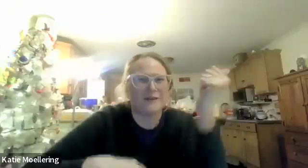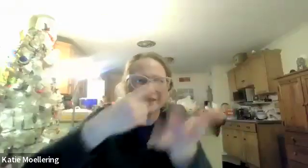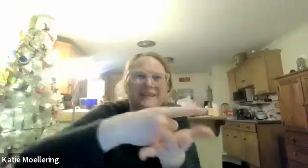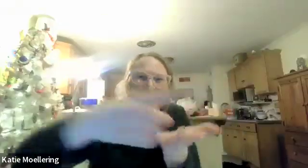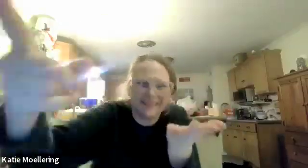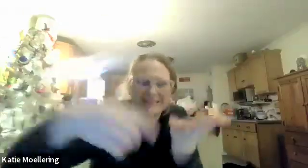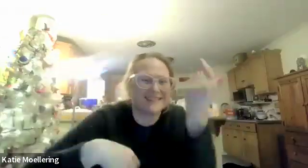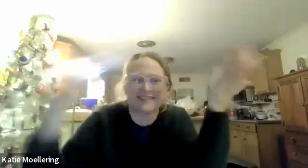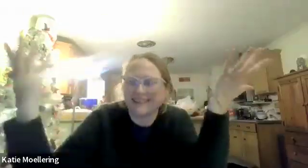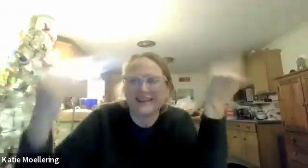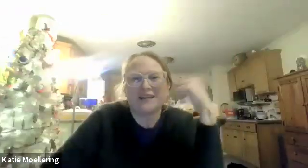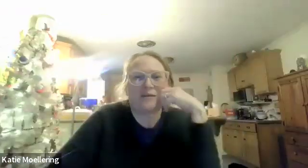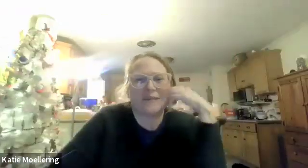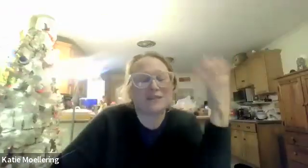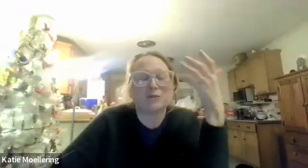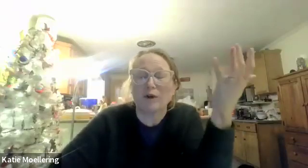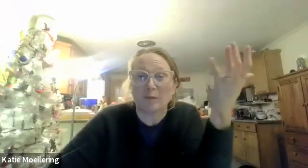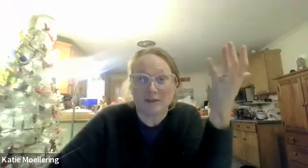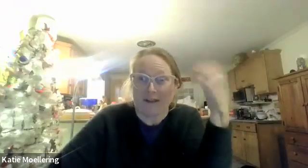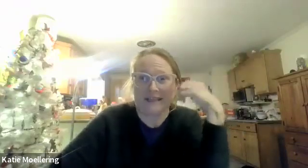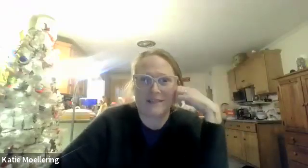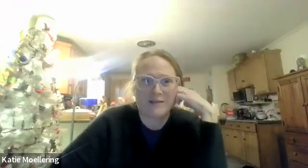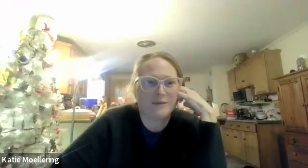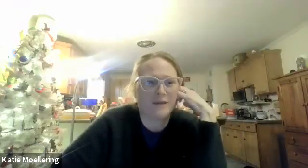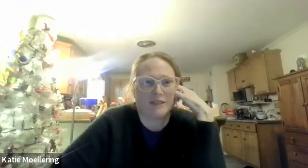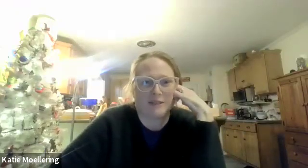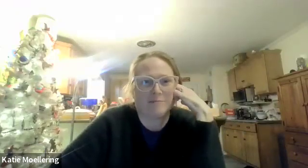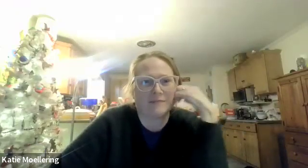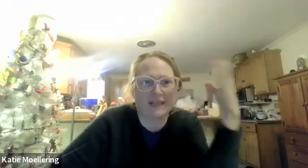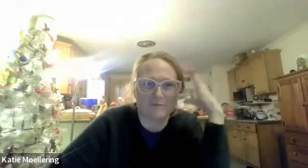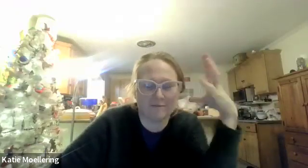Right. or this, it's sort of arbitrary. So you do have to kind of